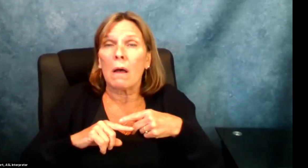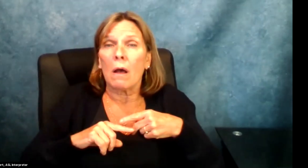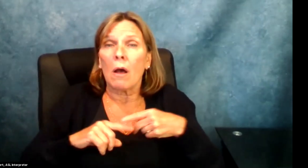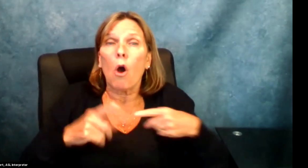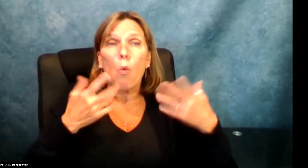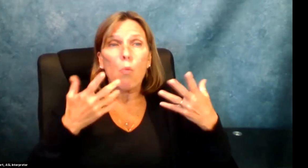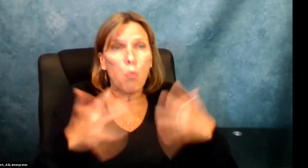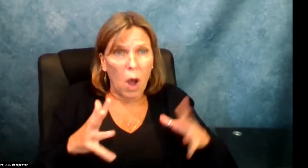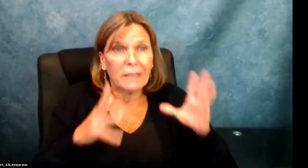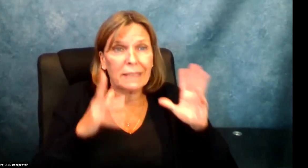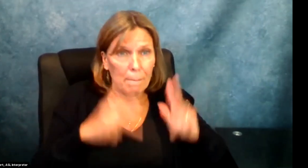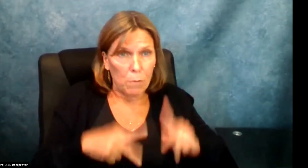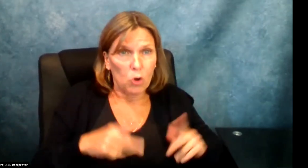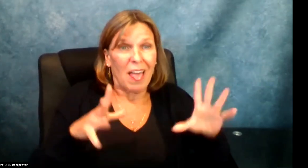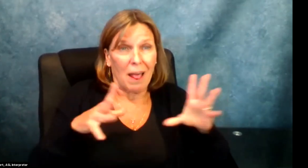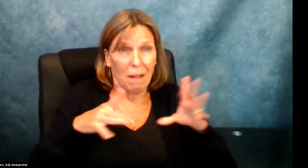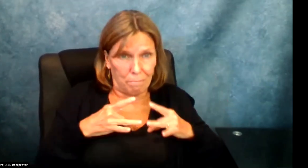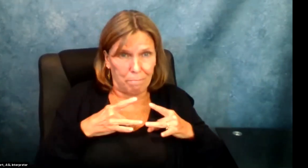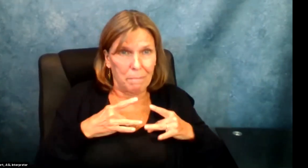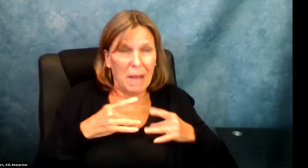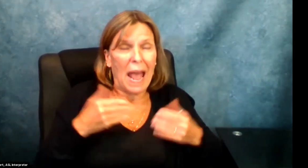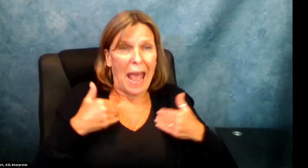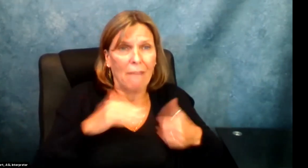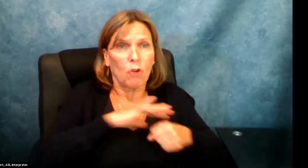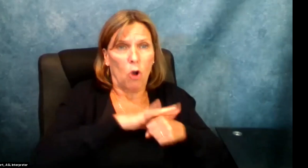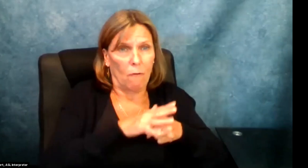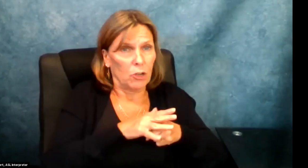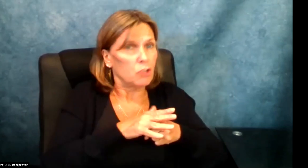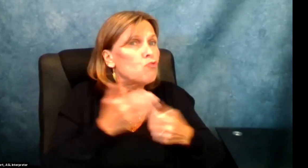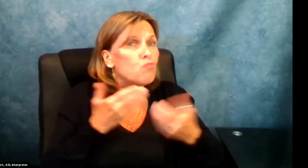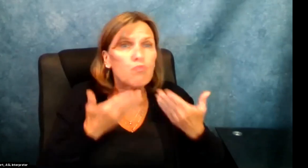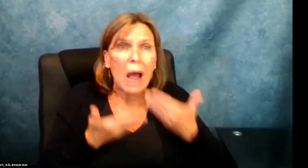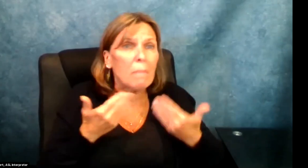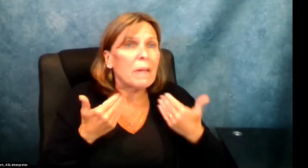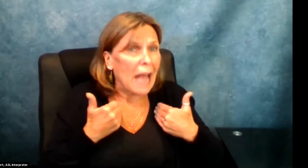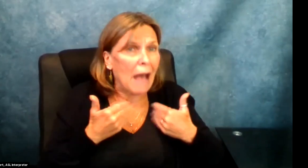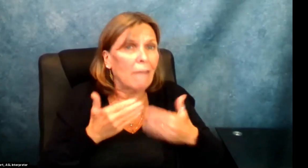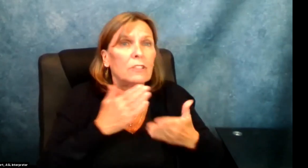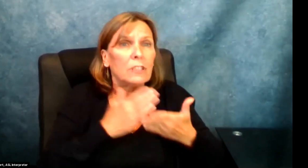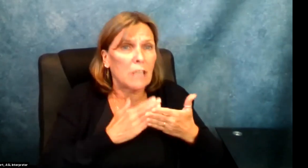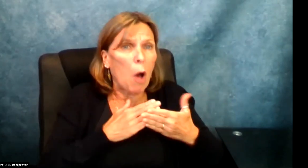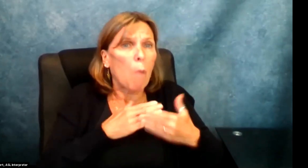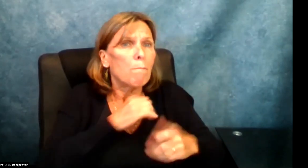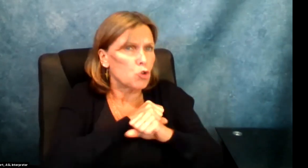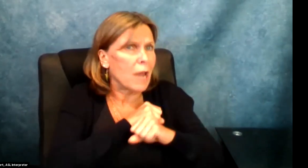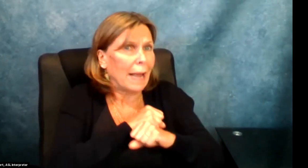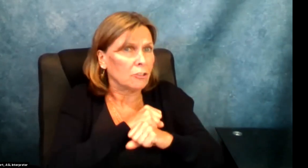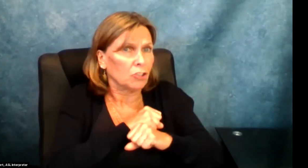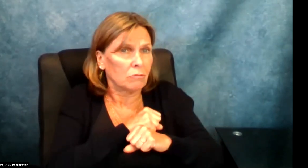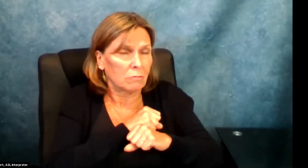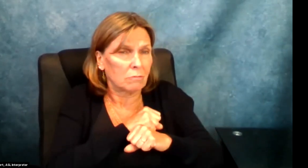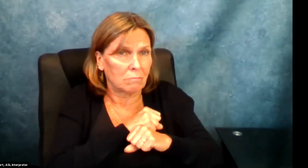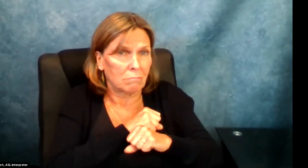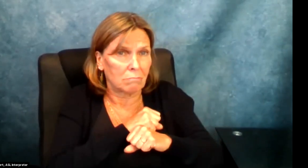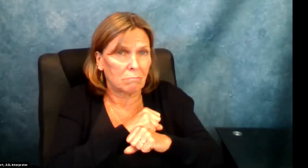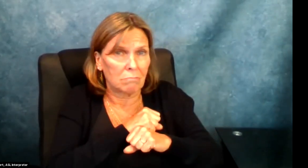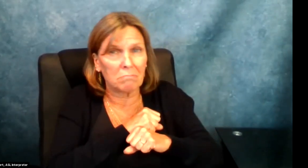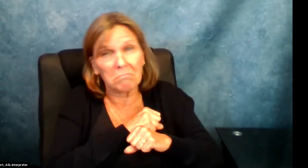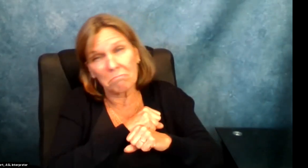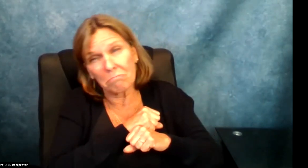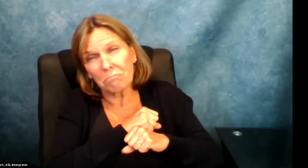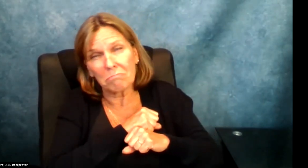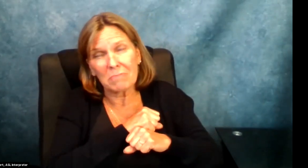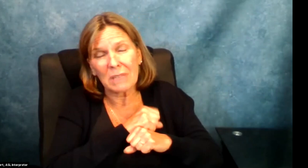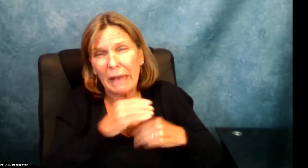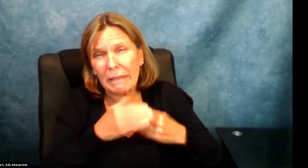the virus, you probably have some protection. Currently, we average that data to say that you might have protection for